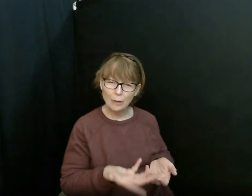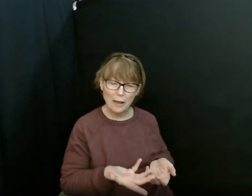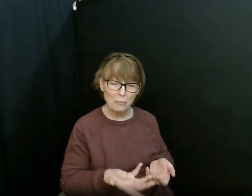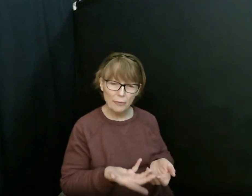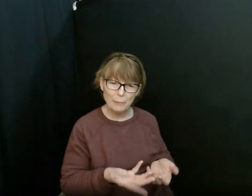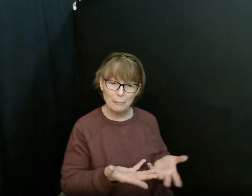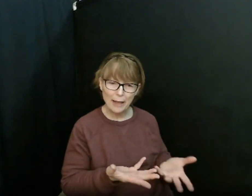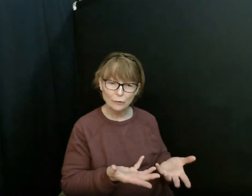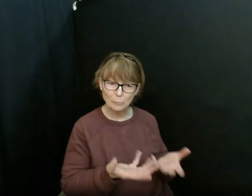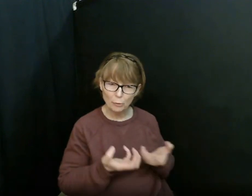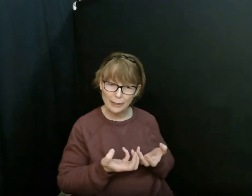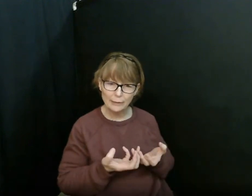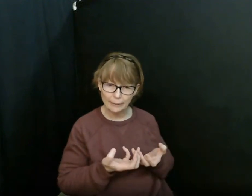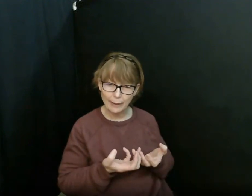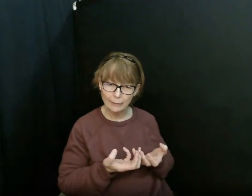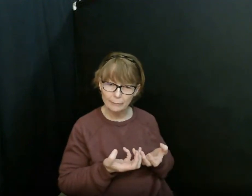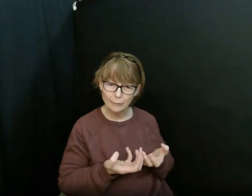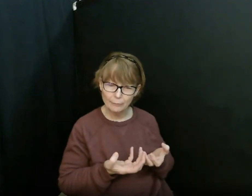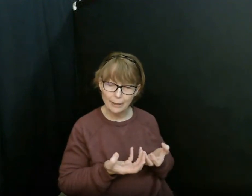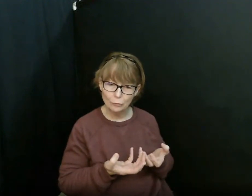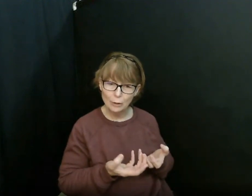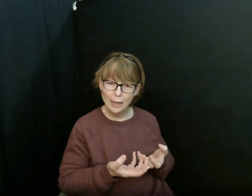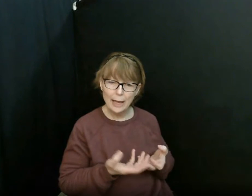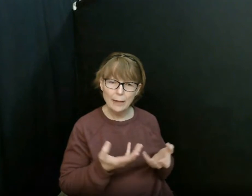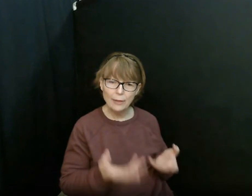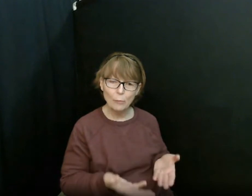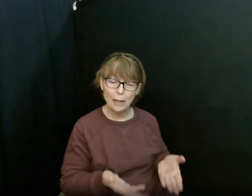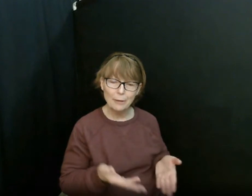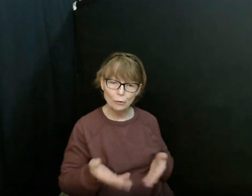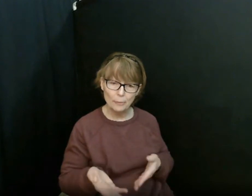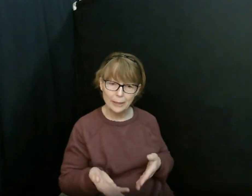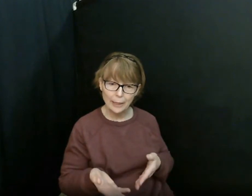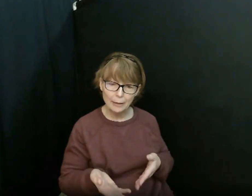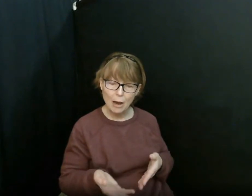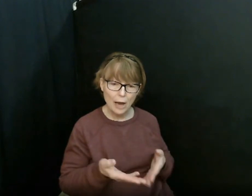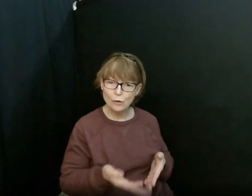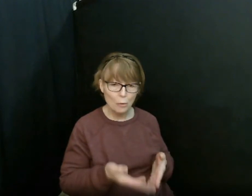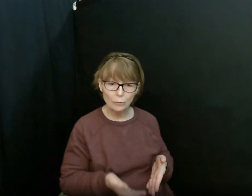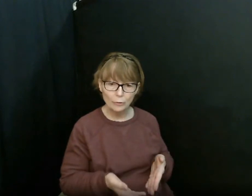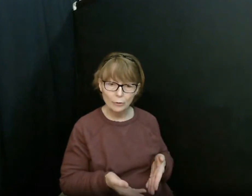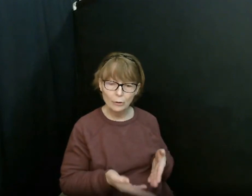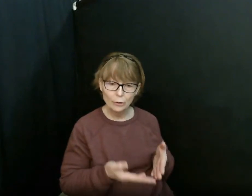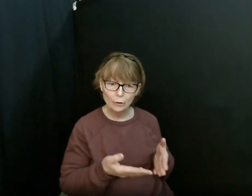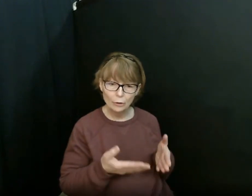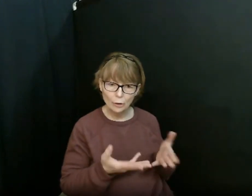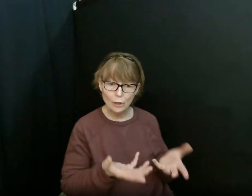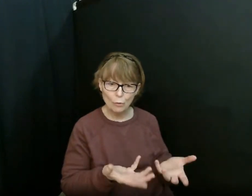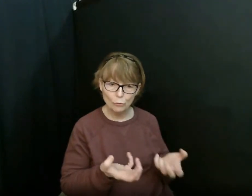don't think people actually pull it in like that as much. And I think when I'm interpreting it, I don't. I don't do